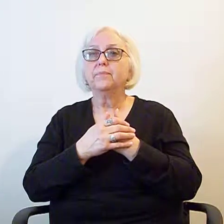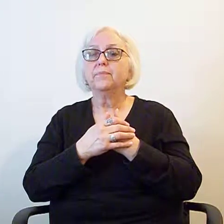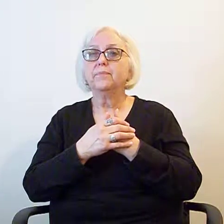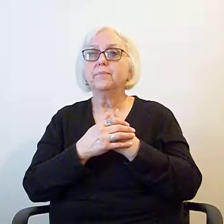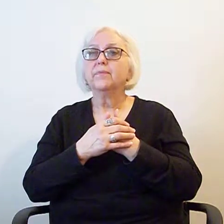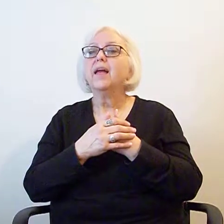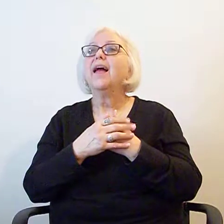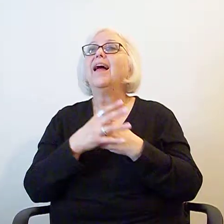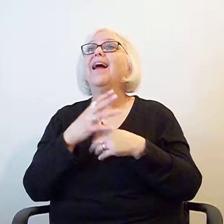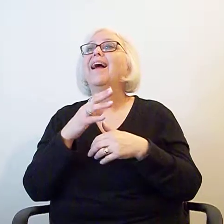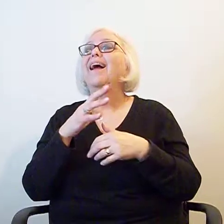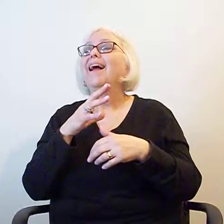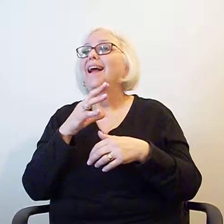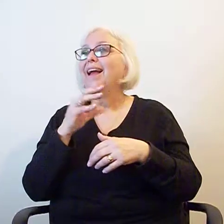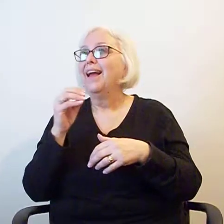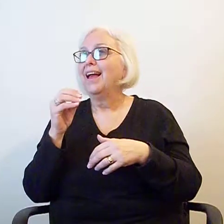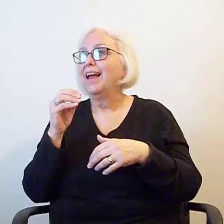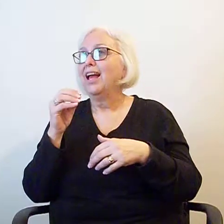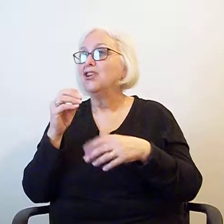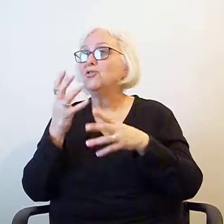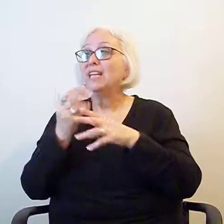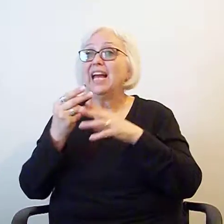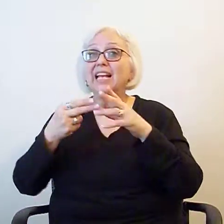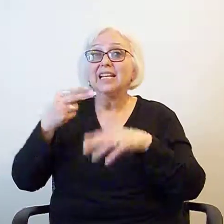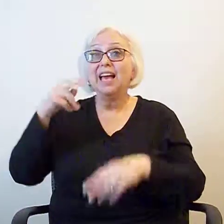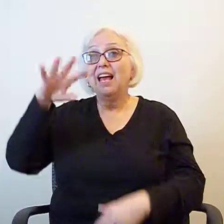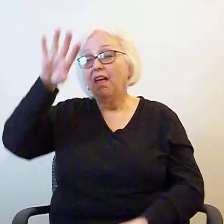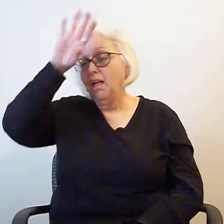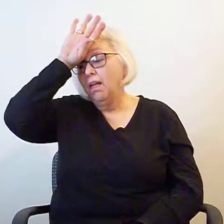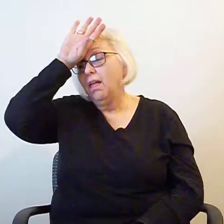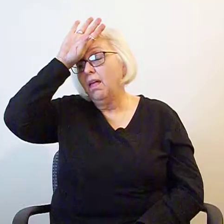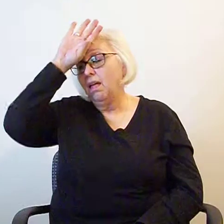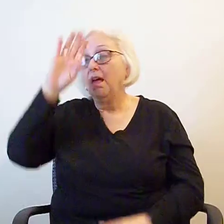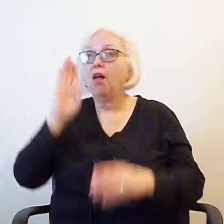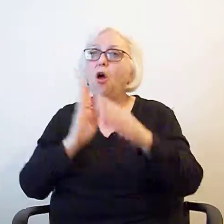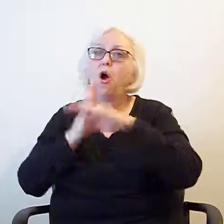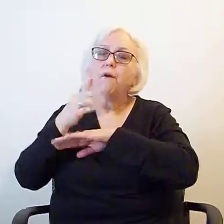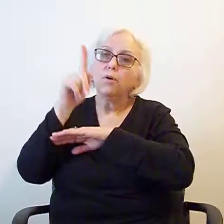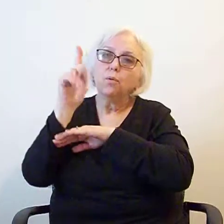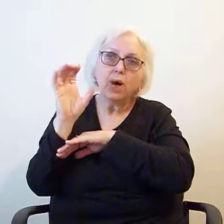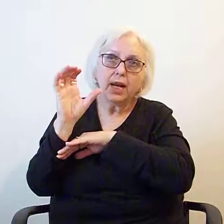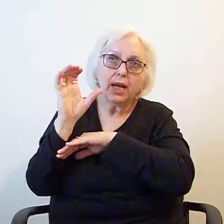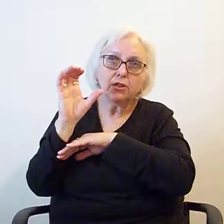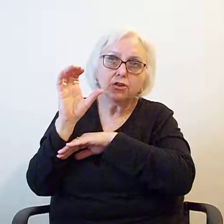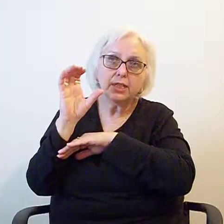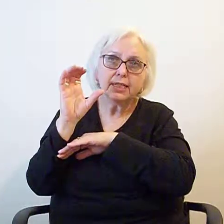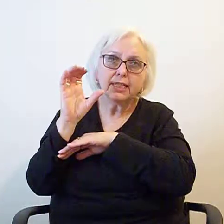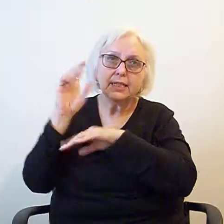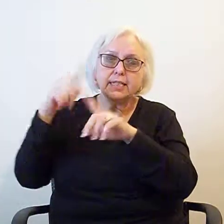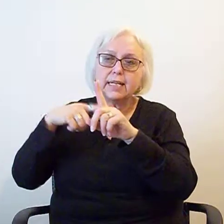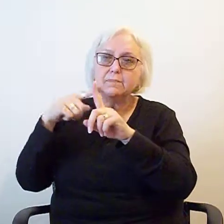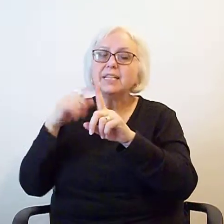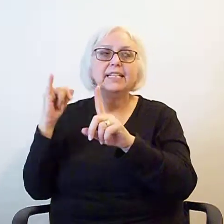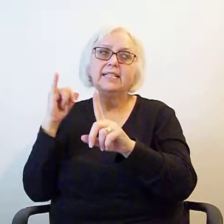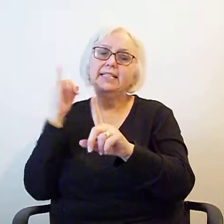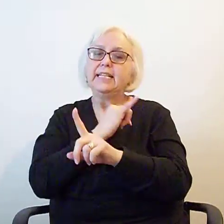and you have a fever of over 100 degrees, stay home until your temperature